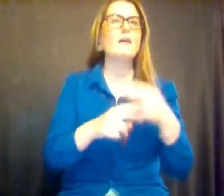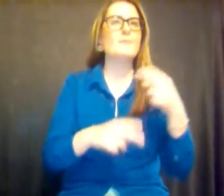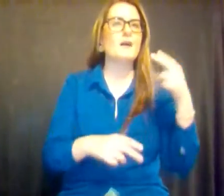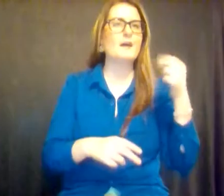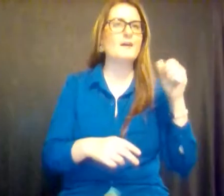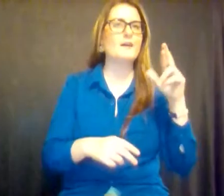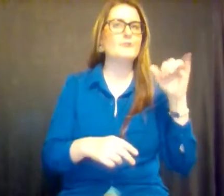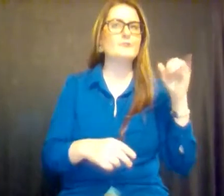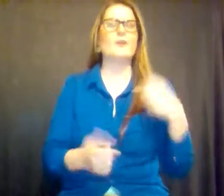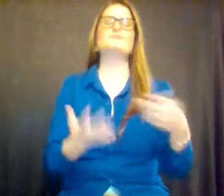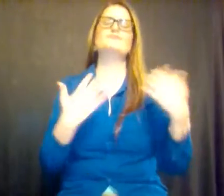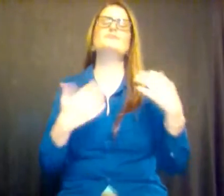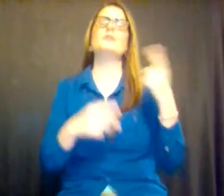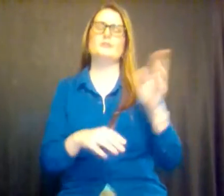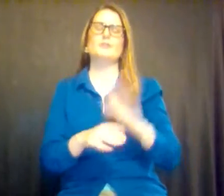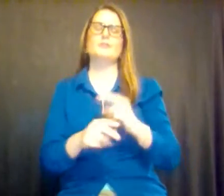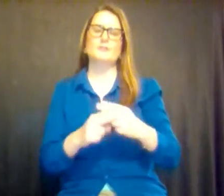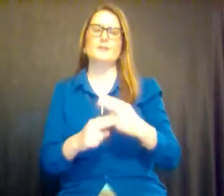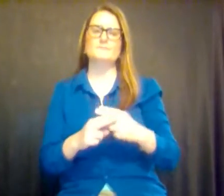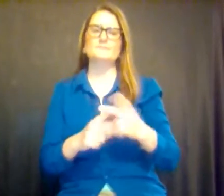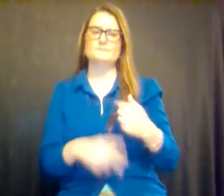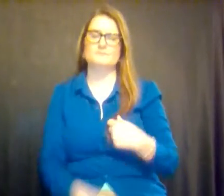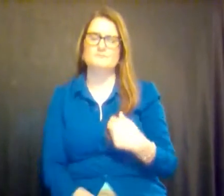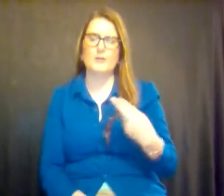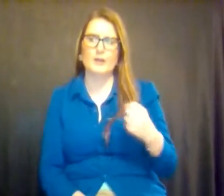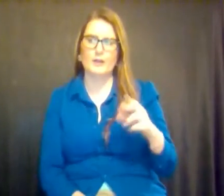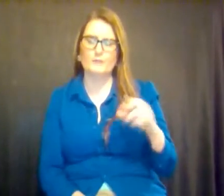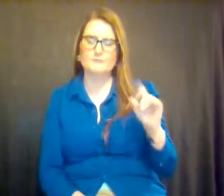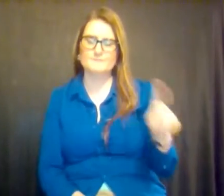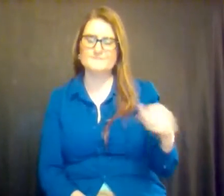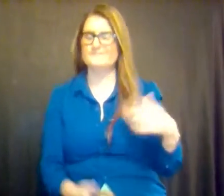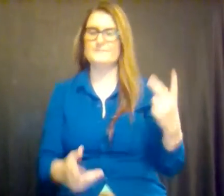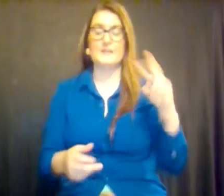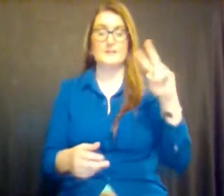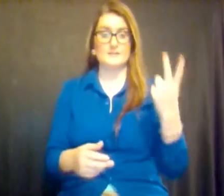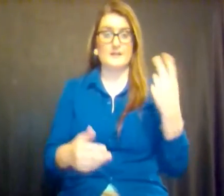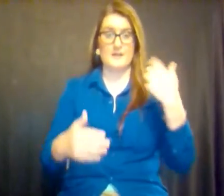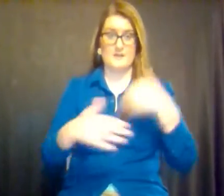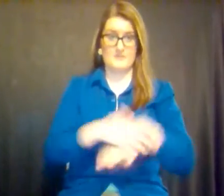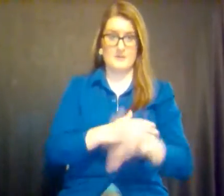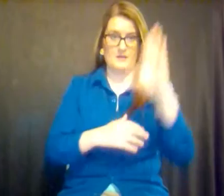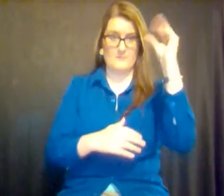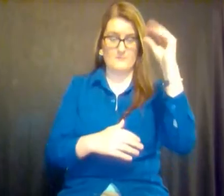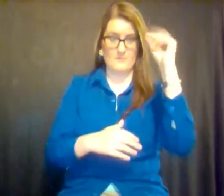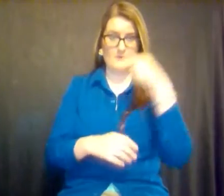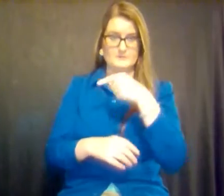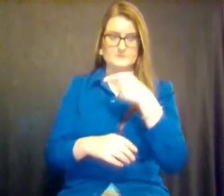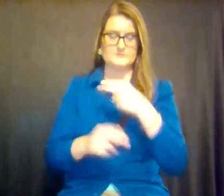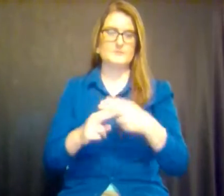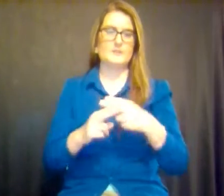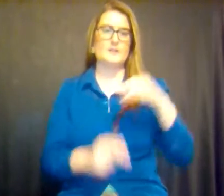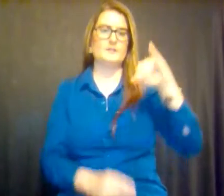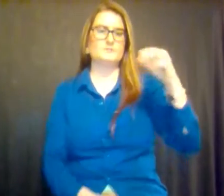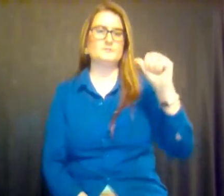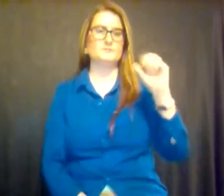boy was born straight after the first. He just popped right out, because the Bible says he was holding onto his brother's ankle. So they called this boy